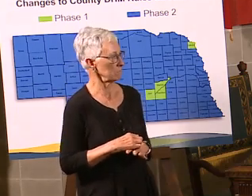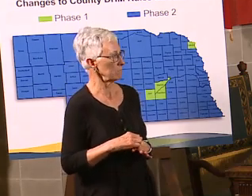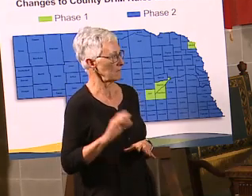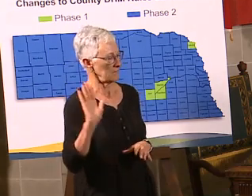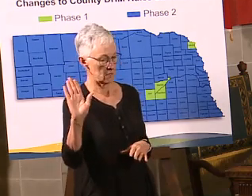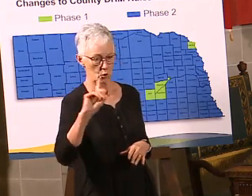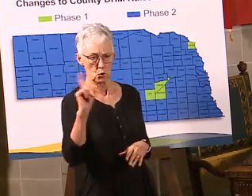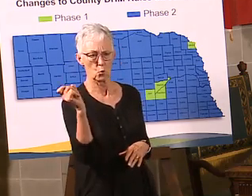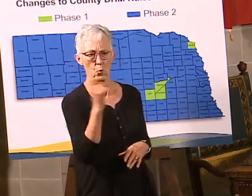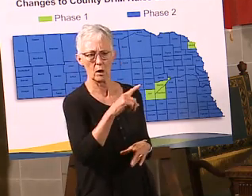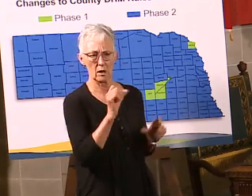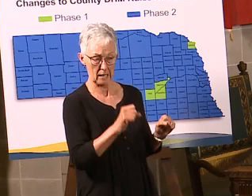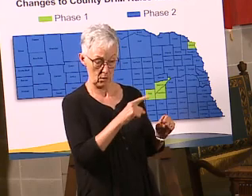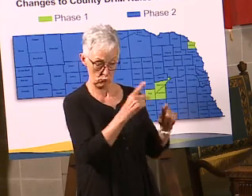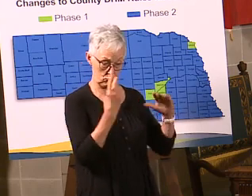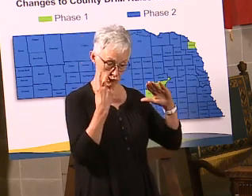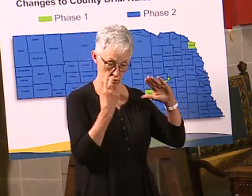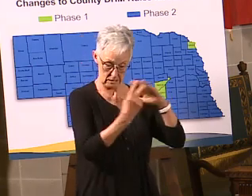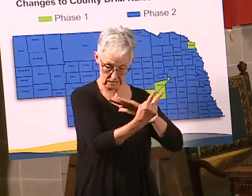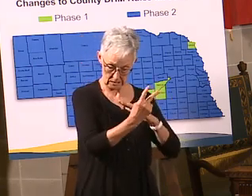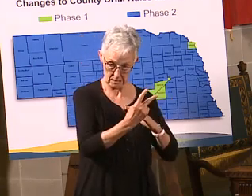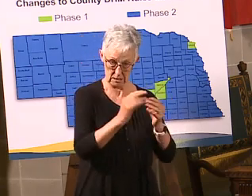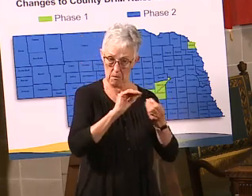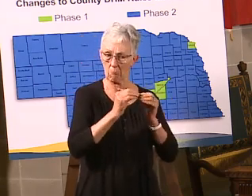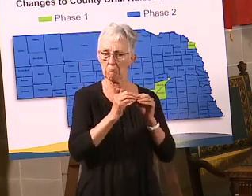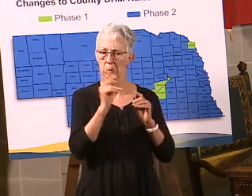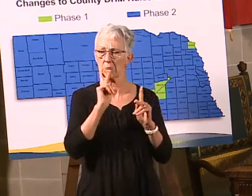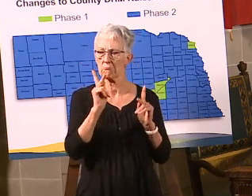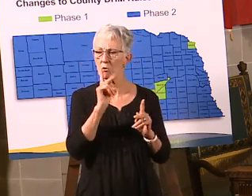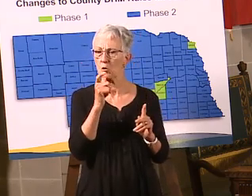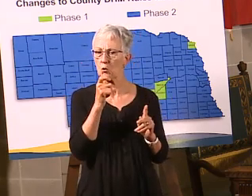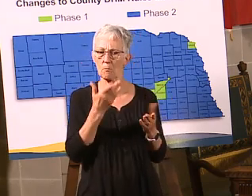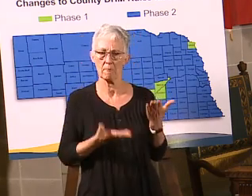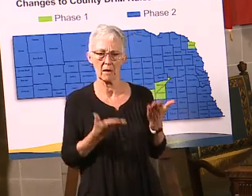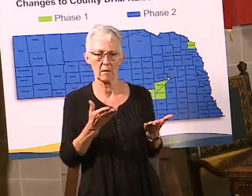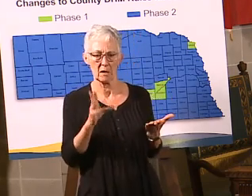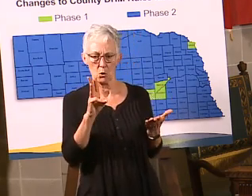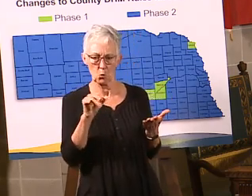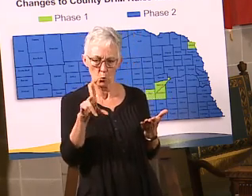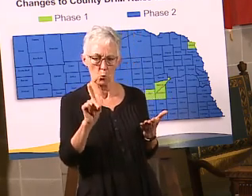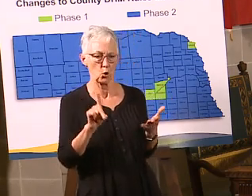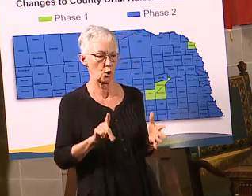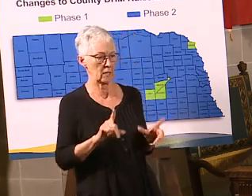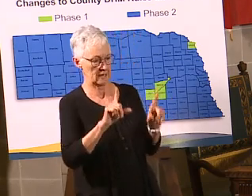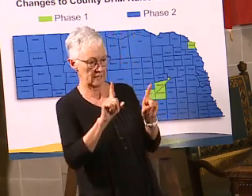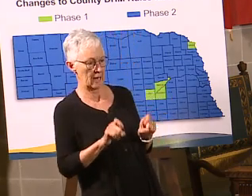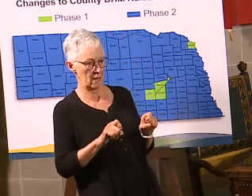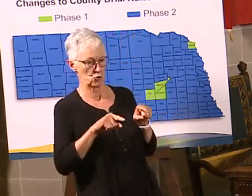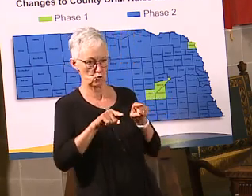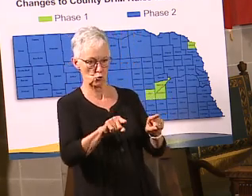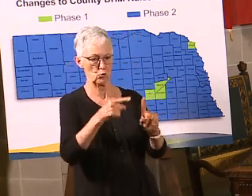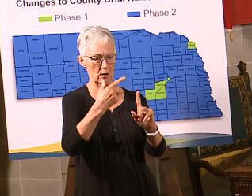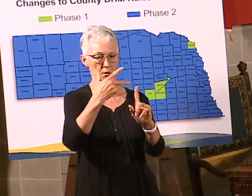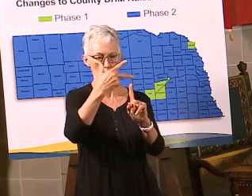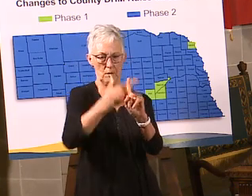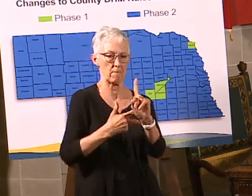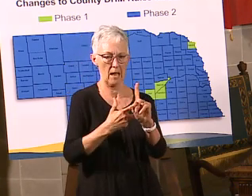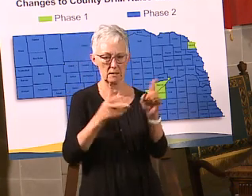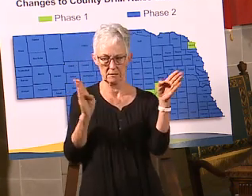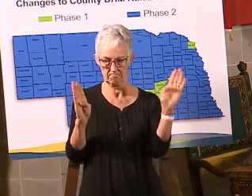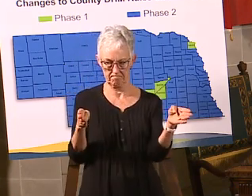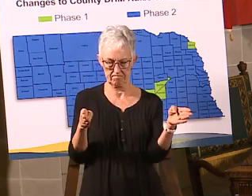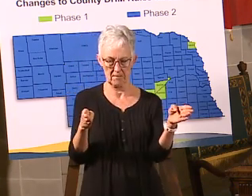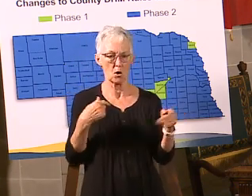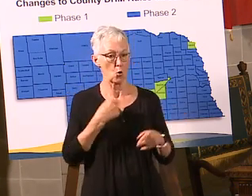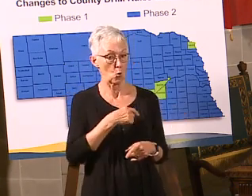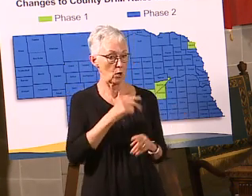So the question is, can we predict the amount of people that would have come in to take tests during the time that was closed? So we did look at the data from last year and compared last year